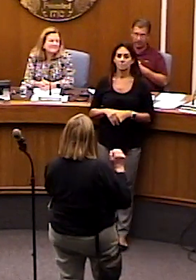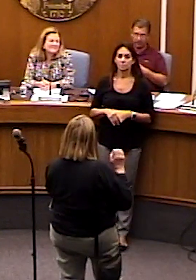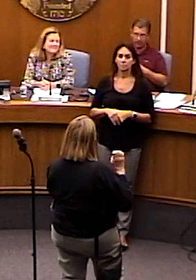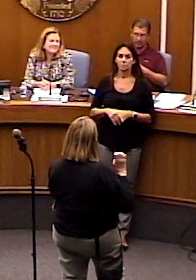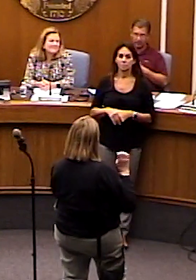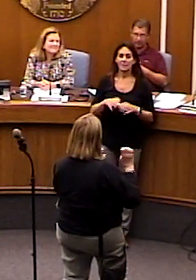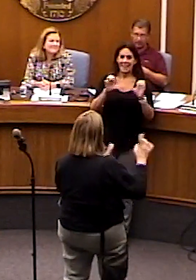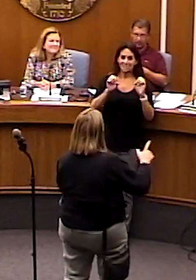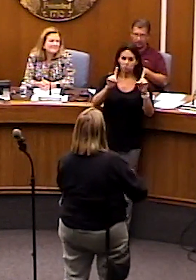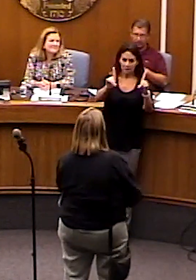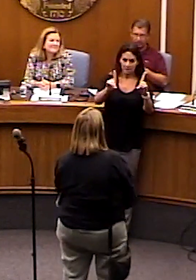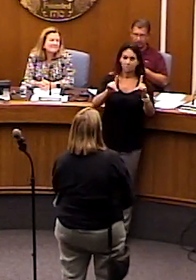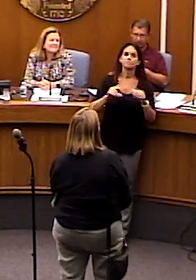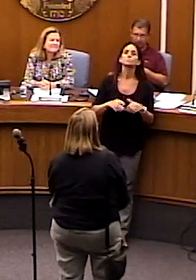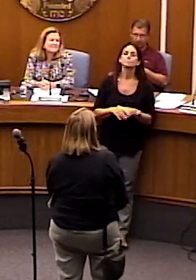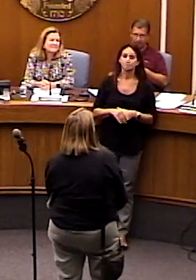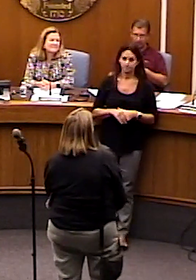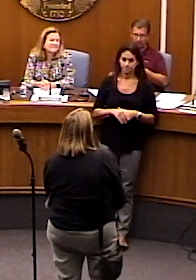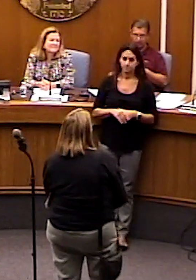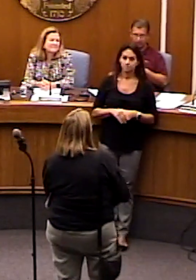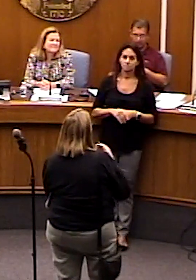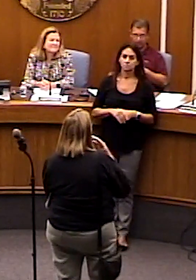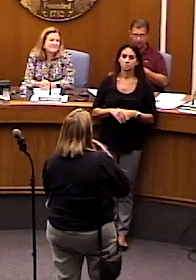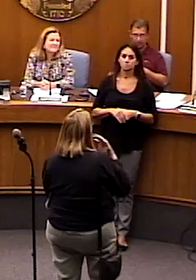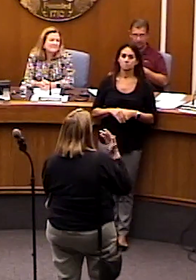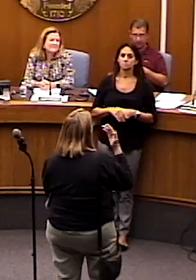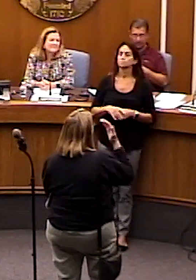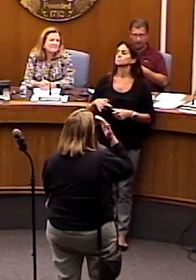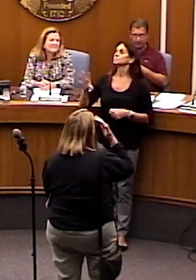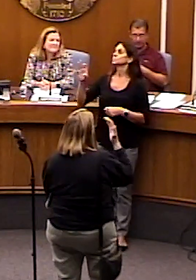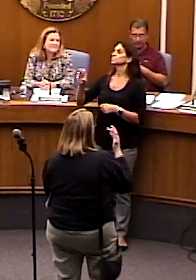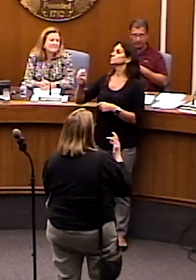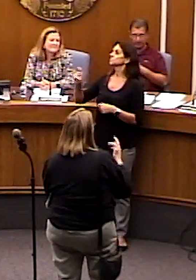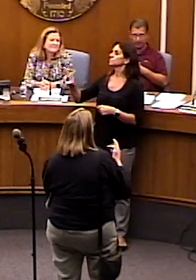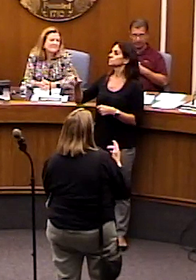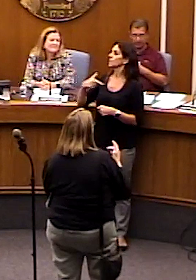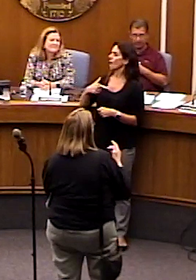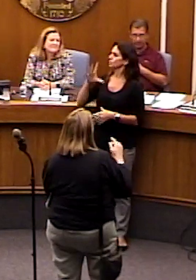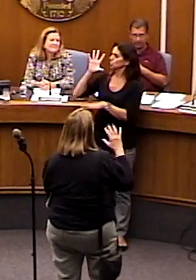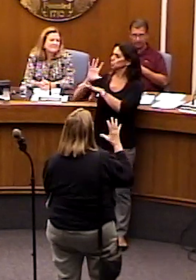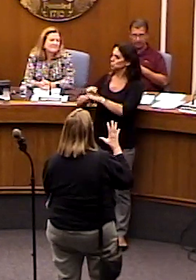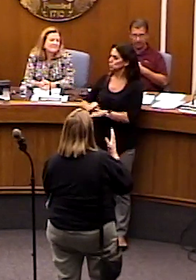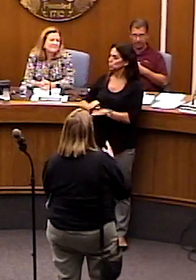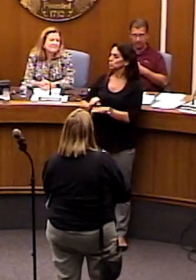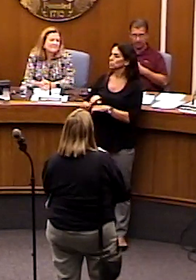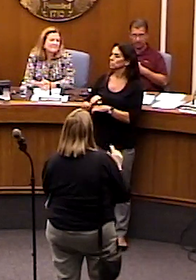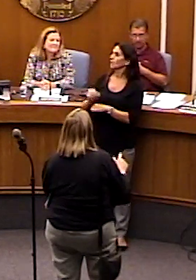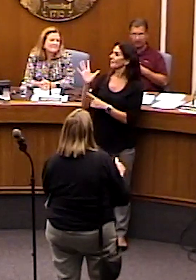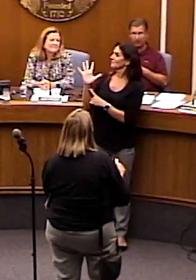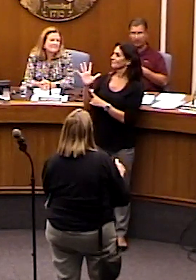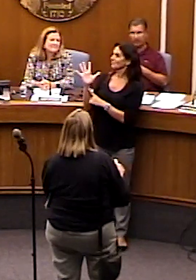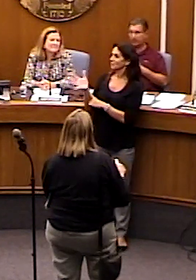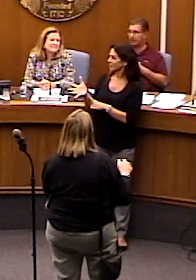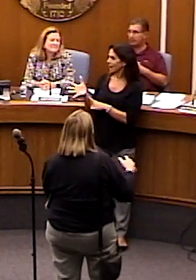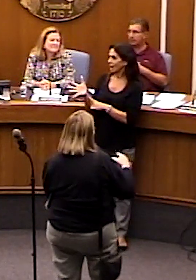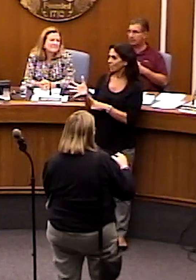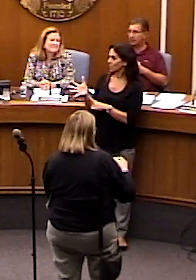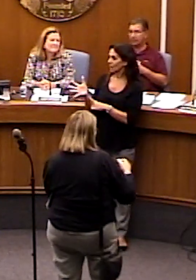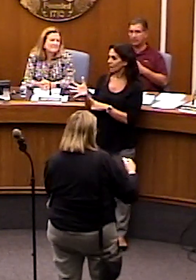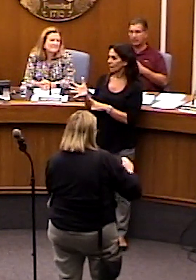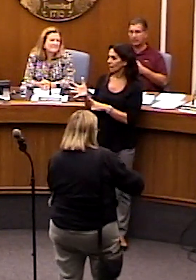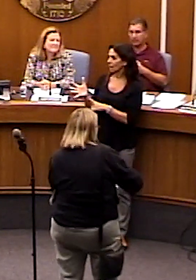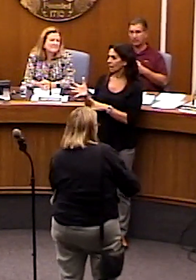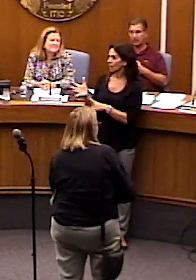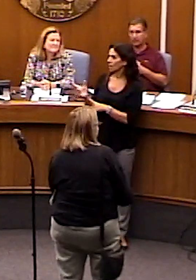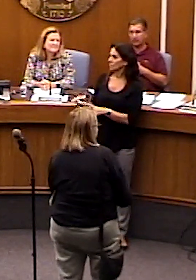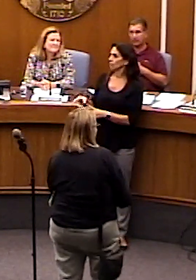I can educate him. Well, I'm used to a 5-minute public comment thing where you have to